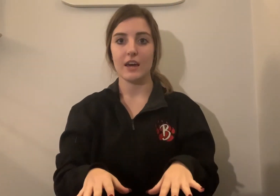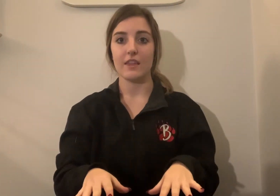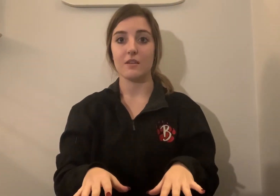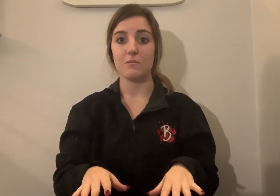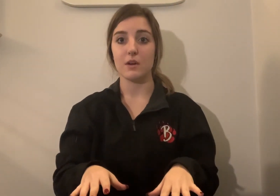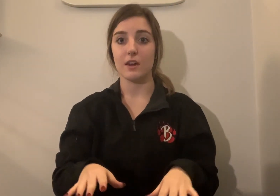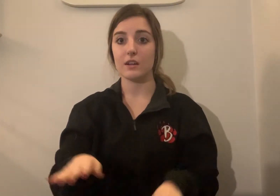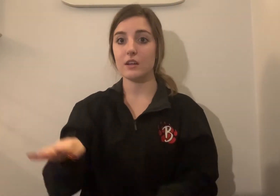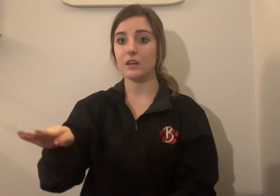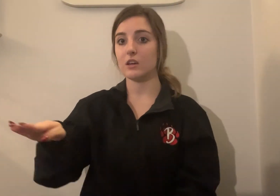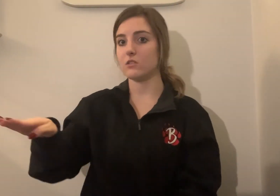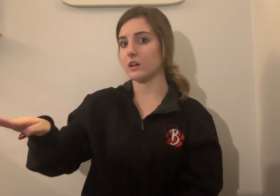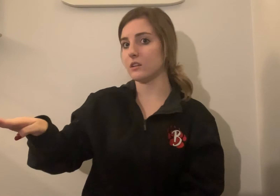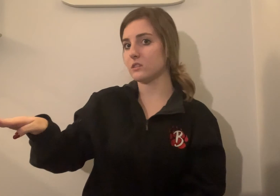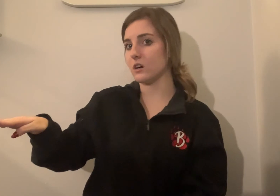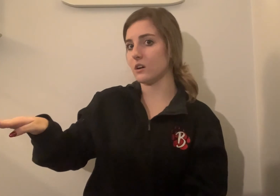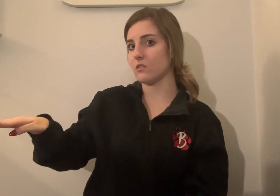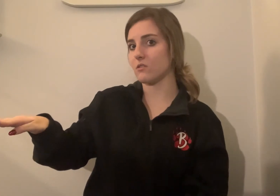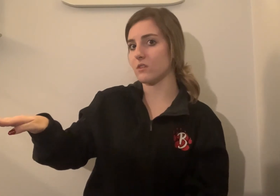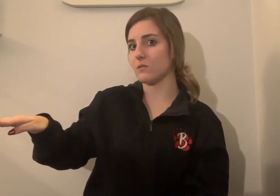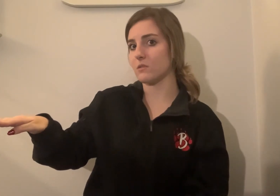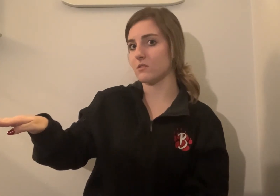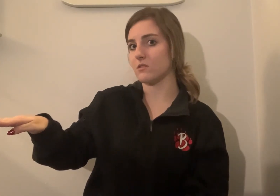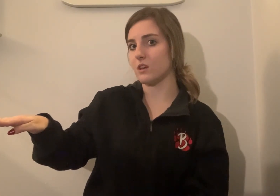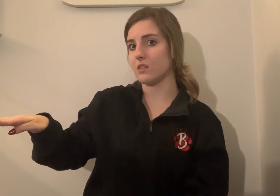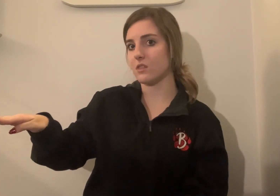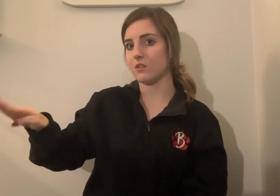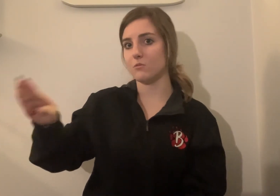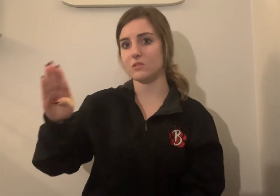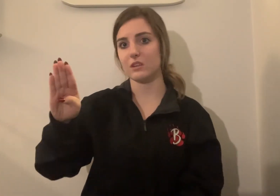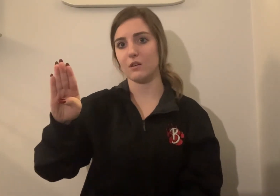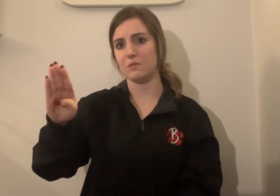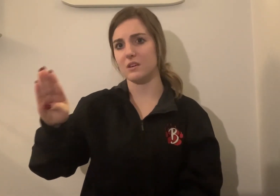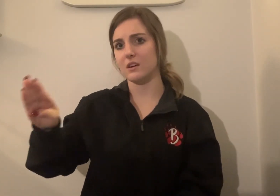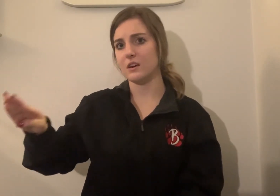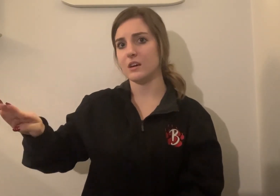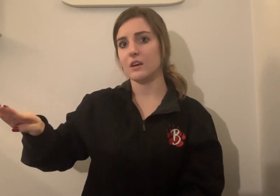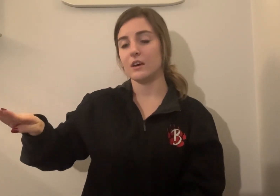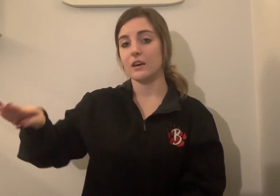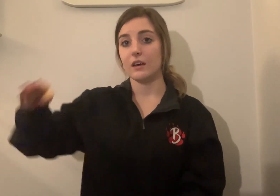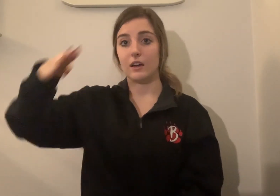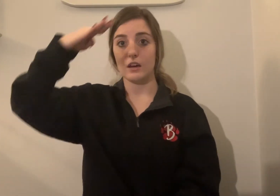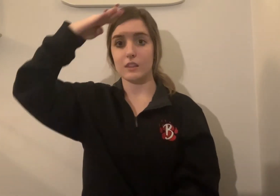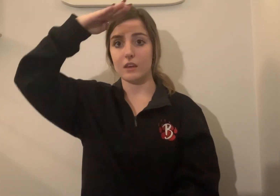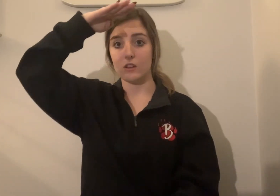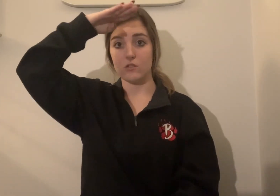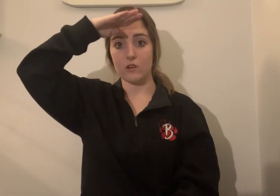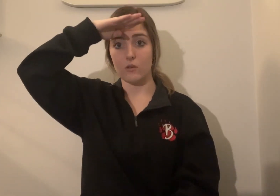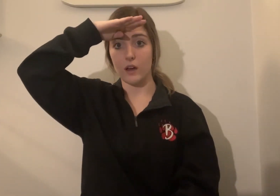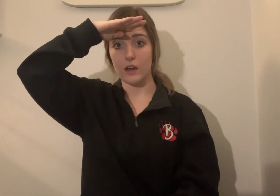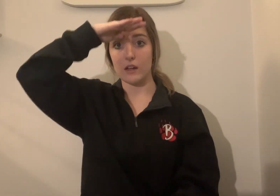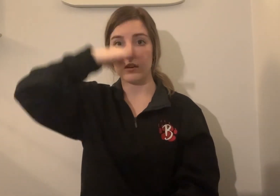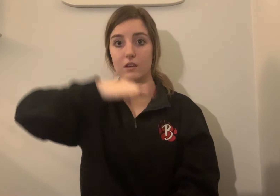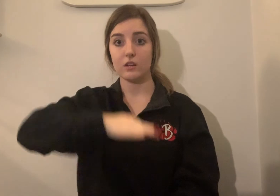then man, you kind of tuck your thumb underneath, almost like a B. And then you go head,